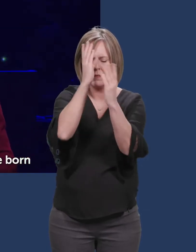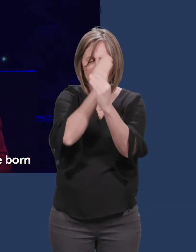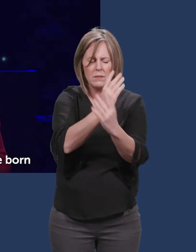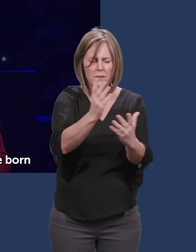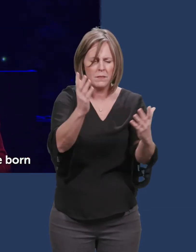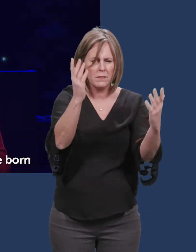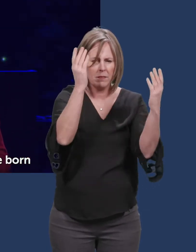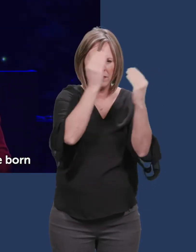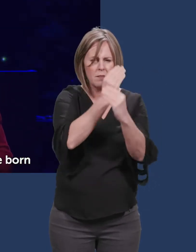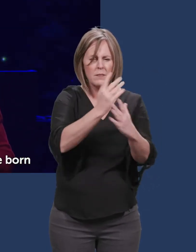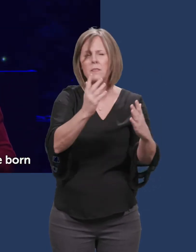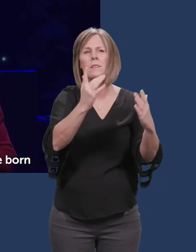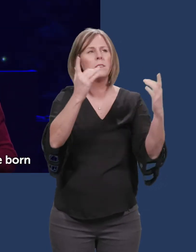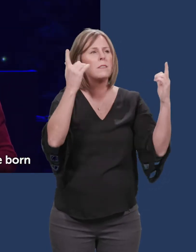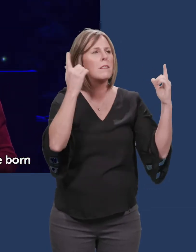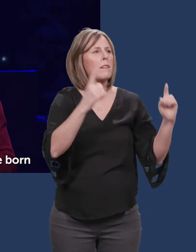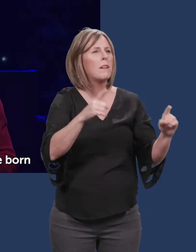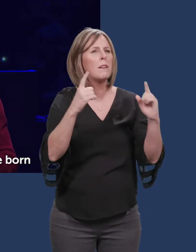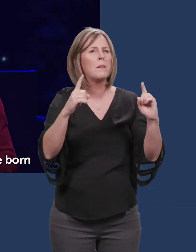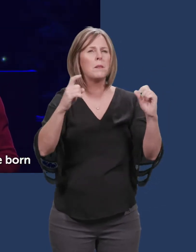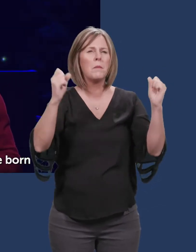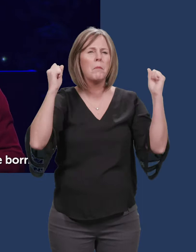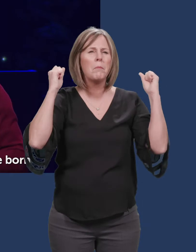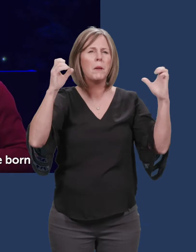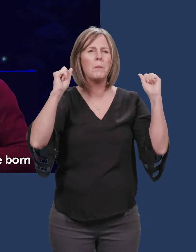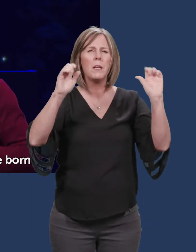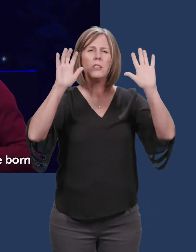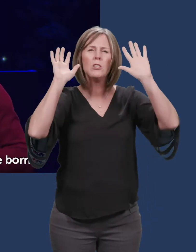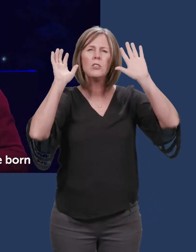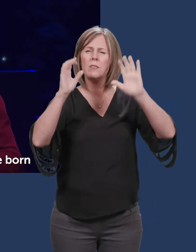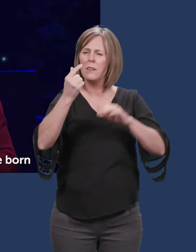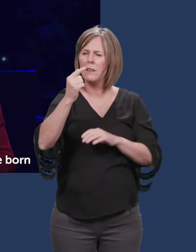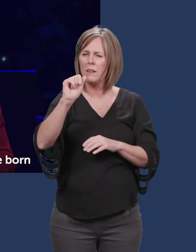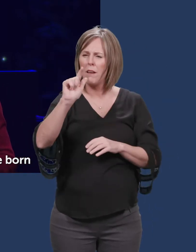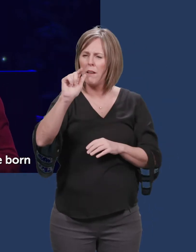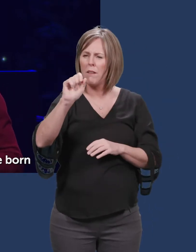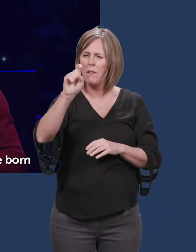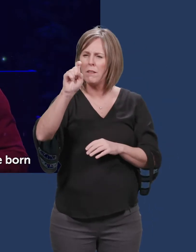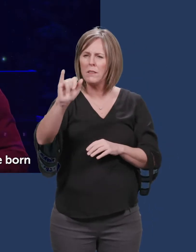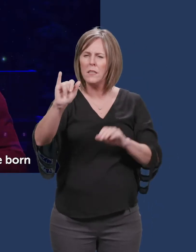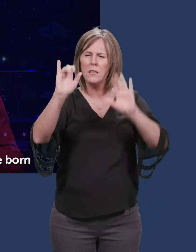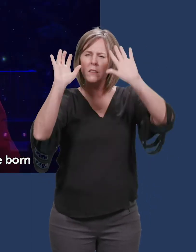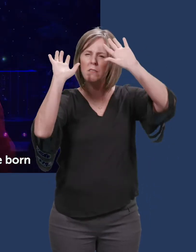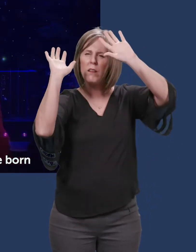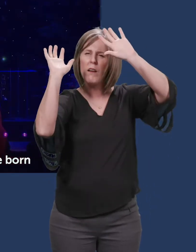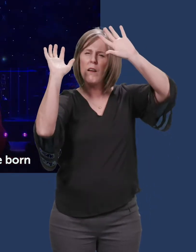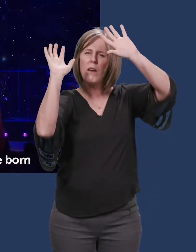speak, 100 billion galaxies are born